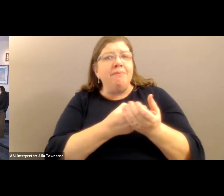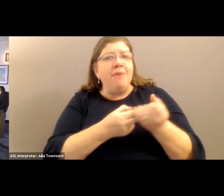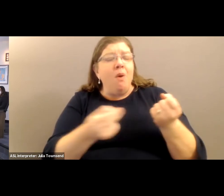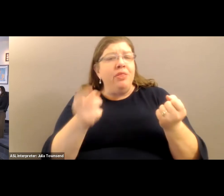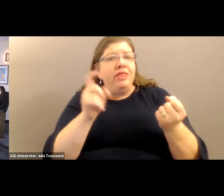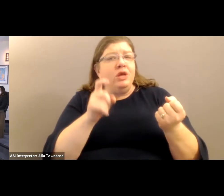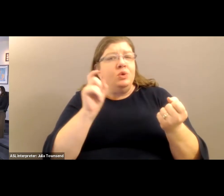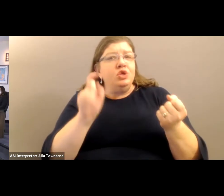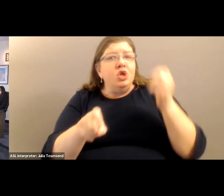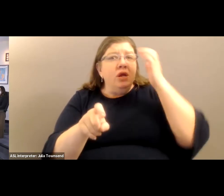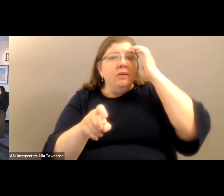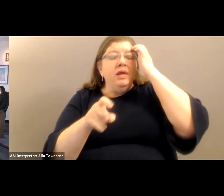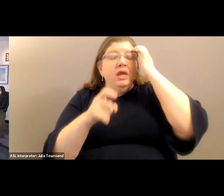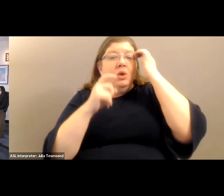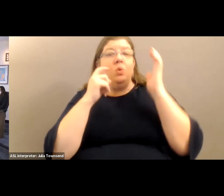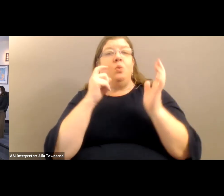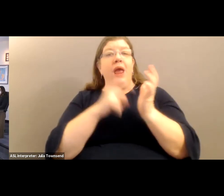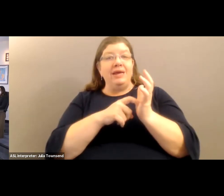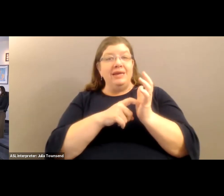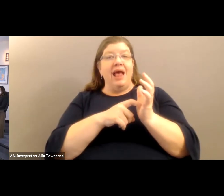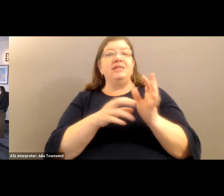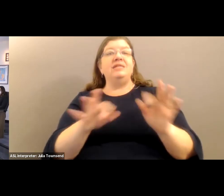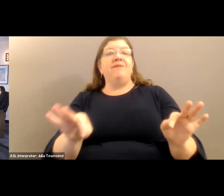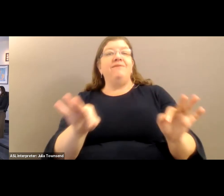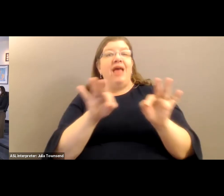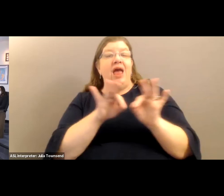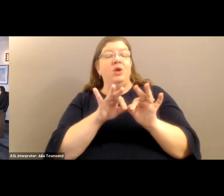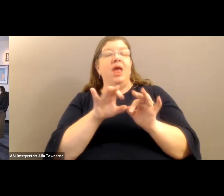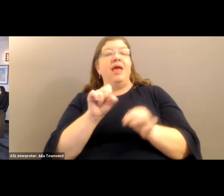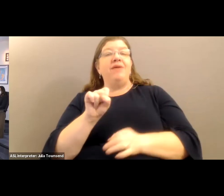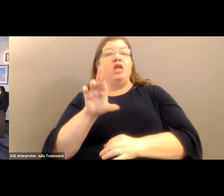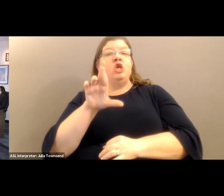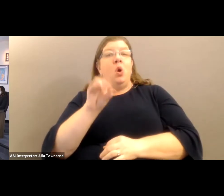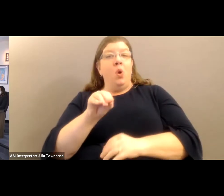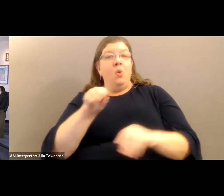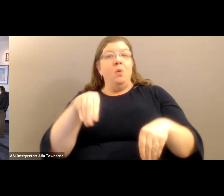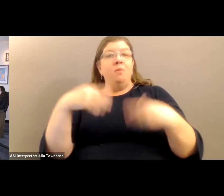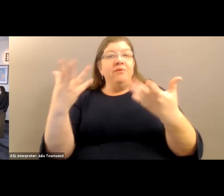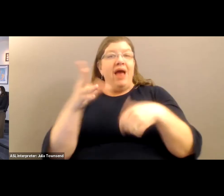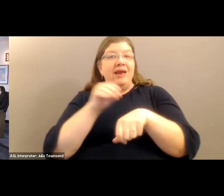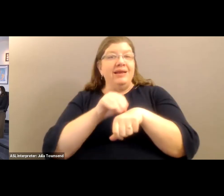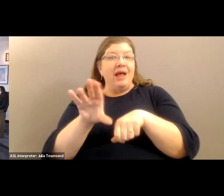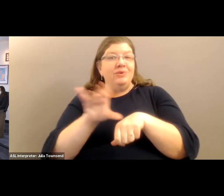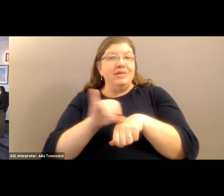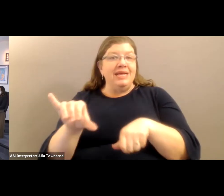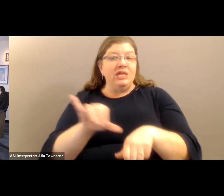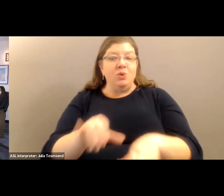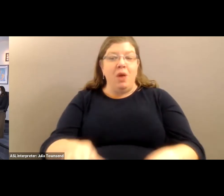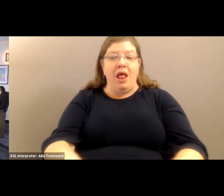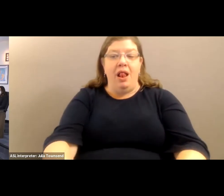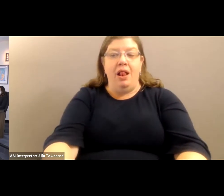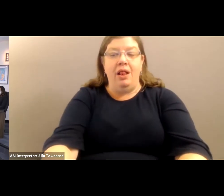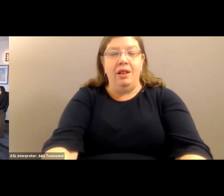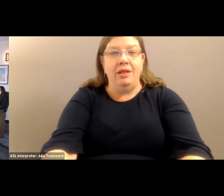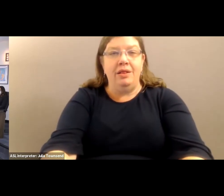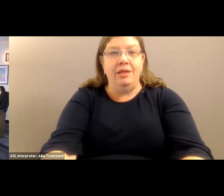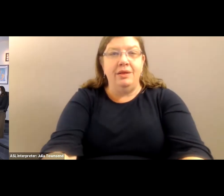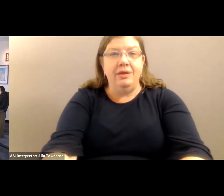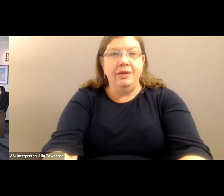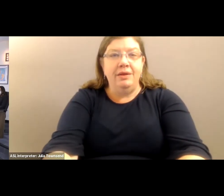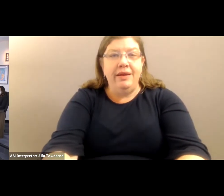you should recognize the value of the SROs that provided counseling as well. It's